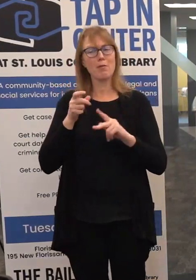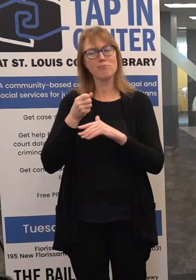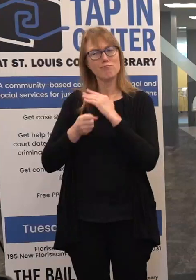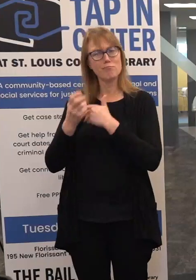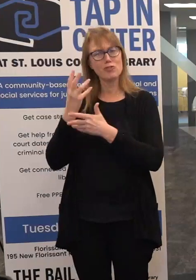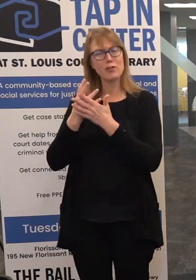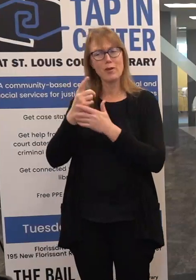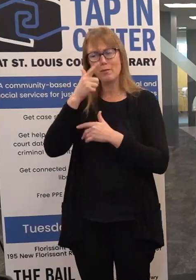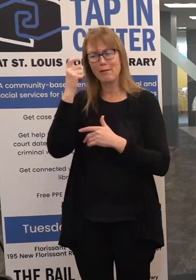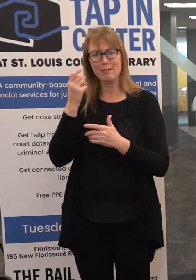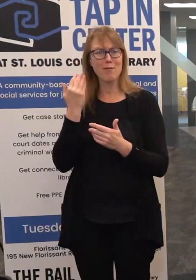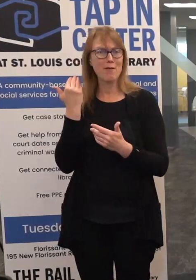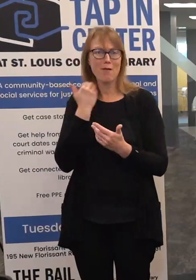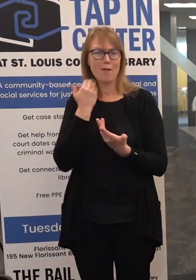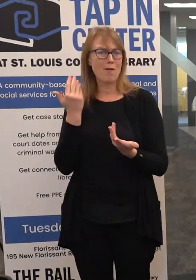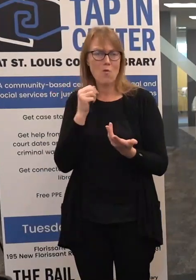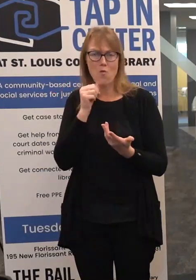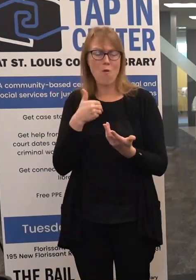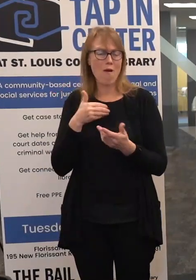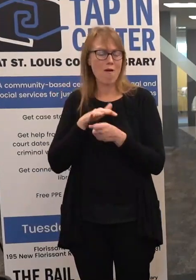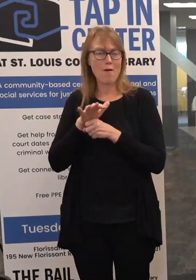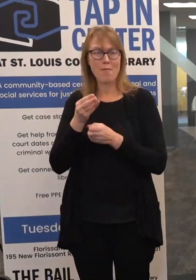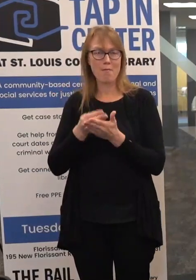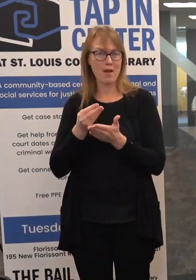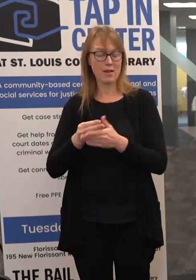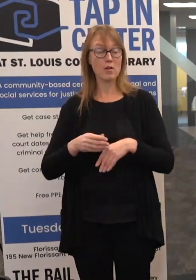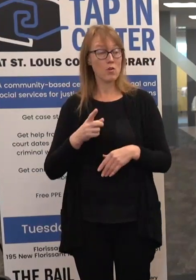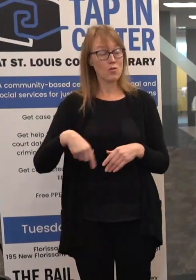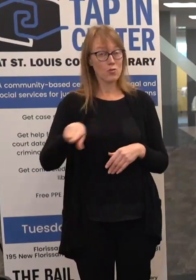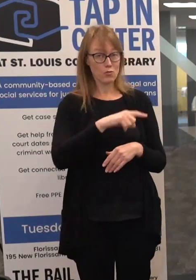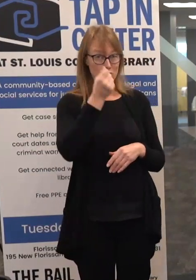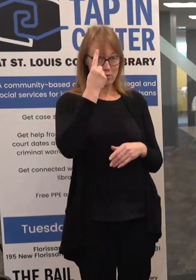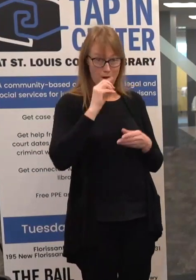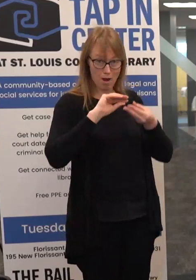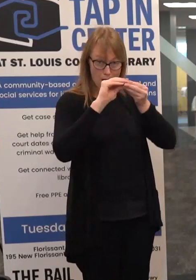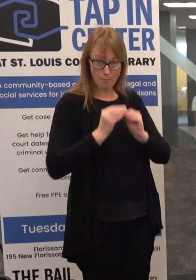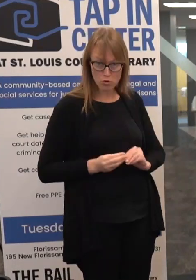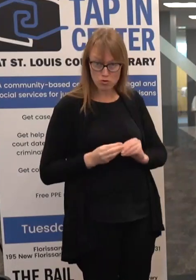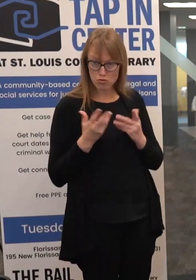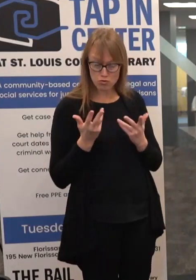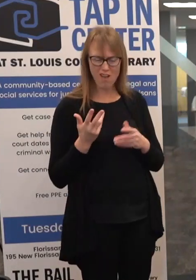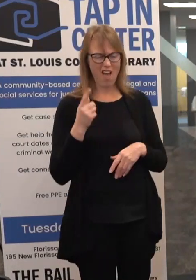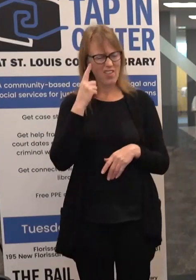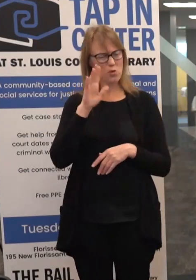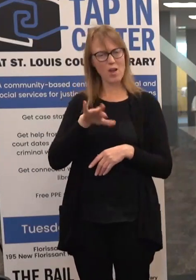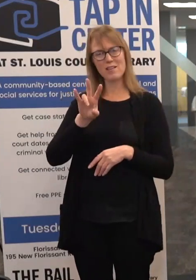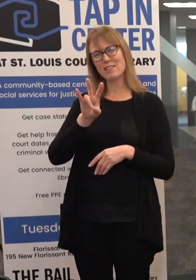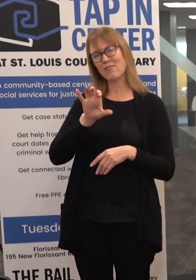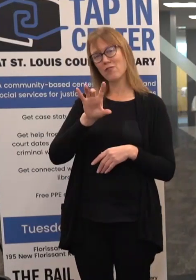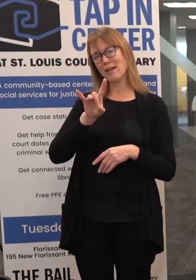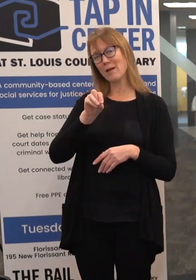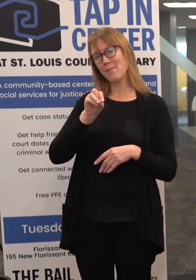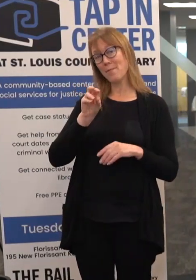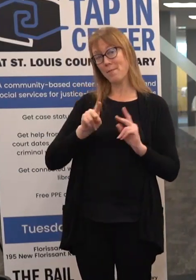alleviate that. If you don't understand the numbers that are here, if I'm not mistaken, we're around 780 people. That is 780